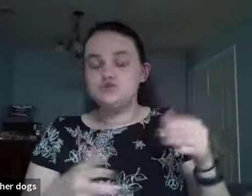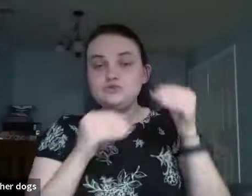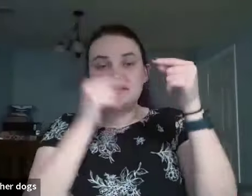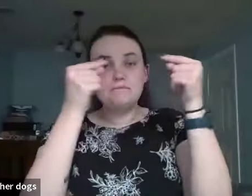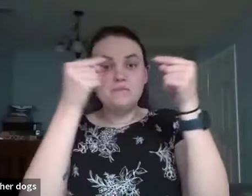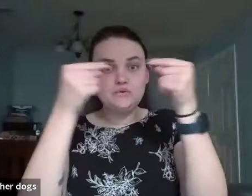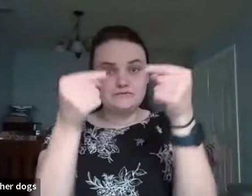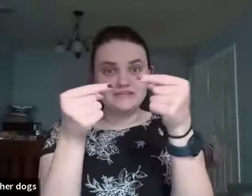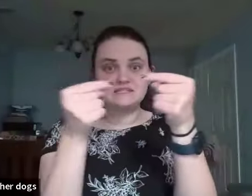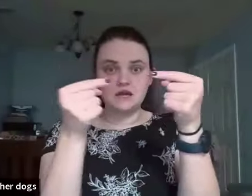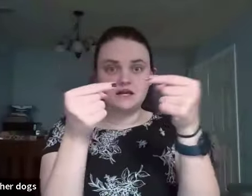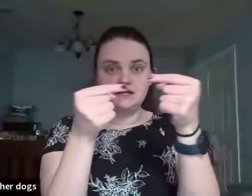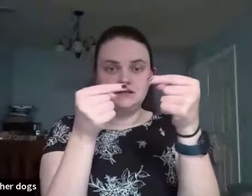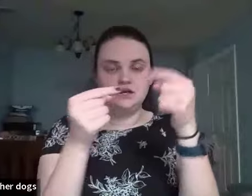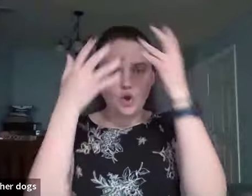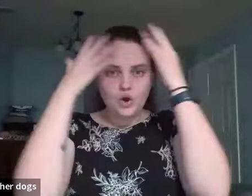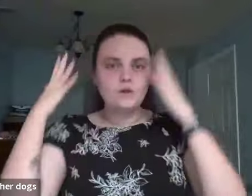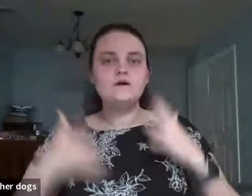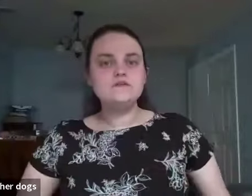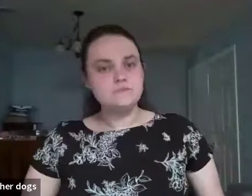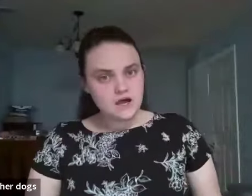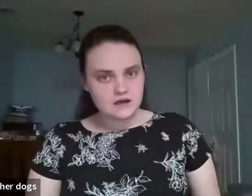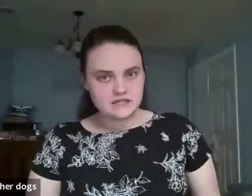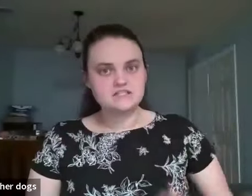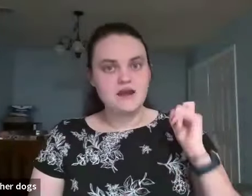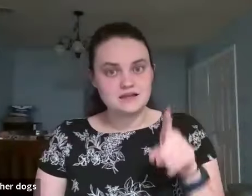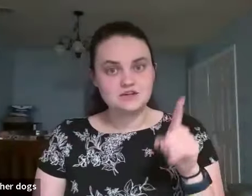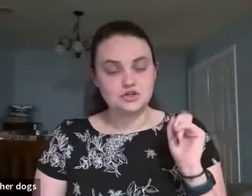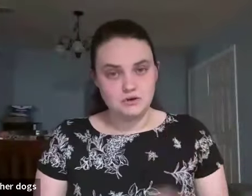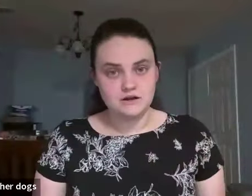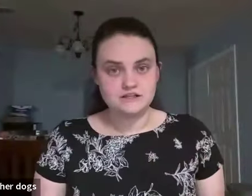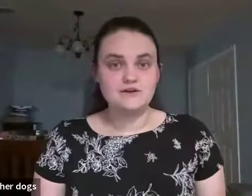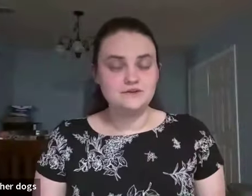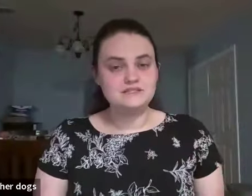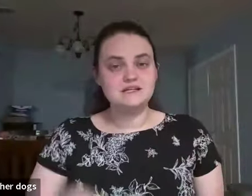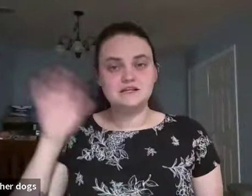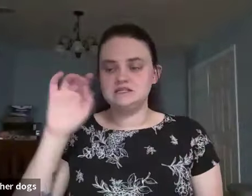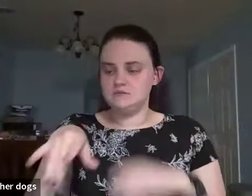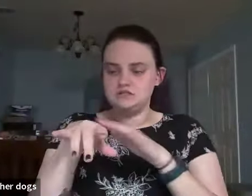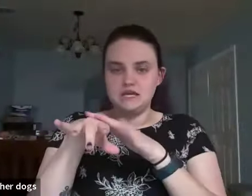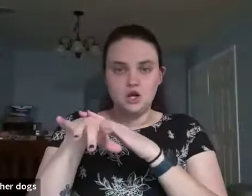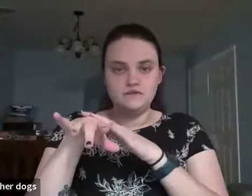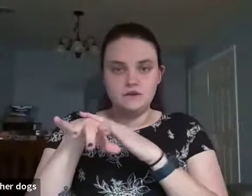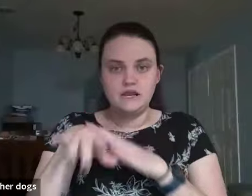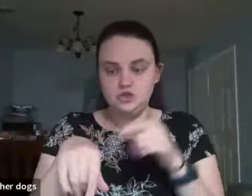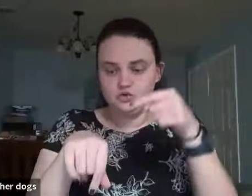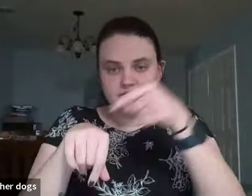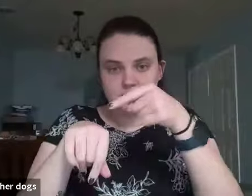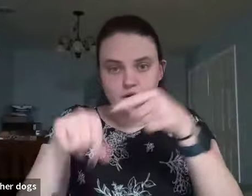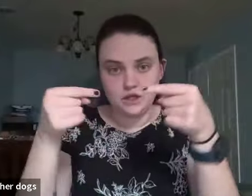you can move this sign all over the body to ask, are you hurting? So if you see clearly someone's like hurting their hand, you can like point and